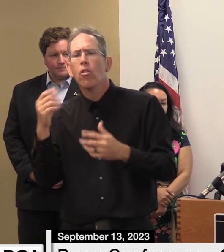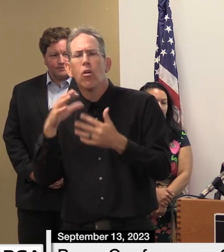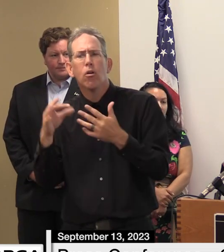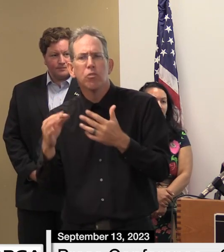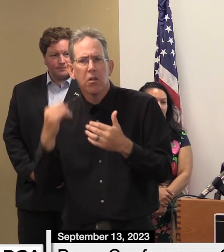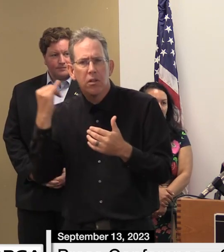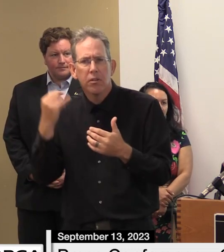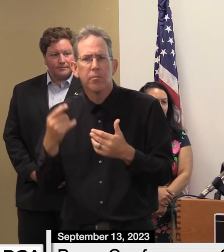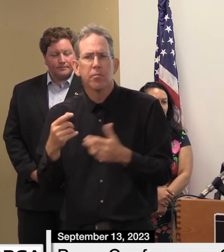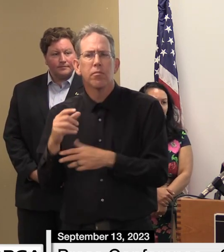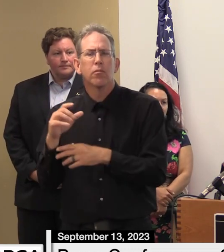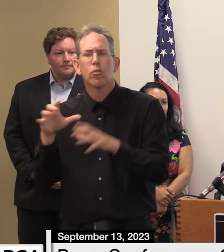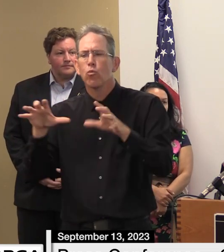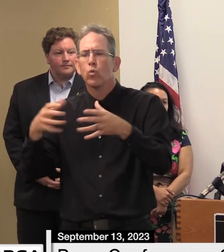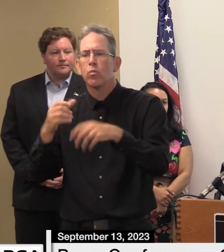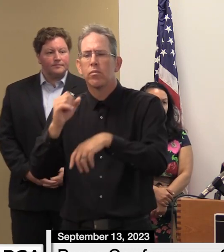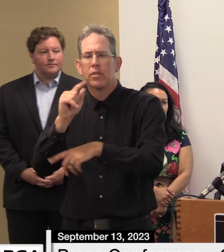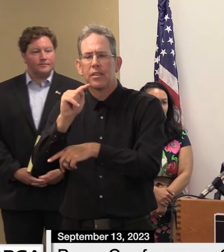sites.